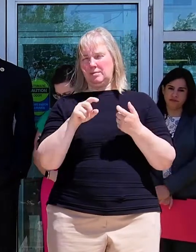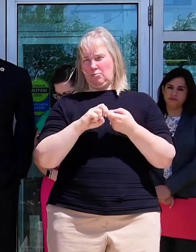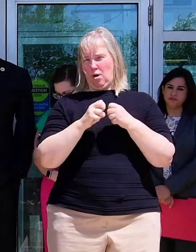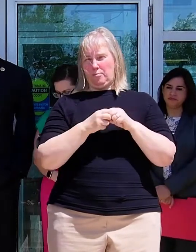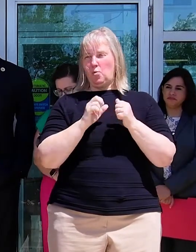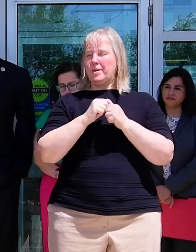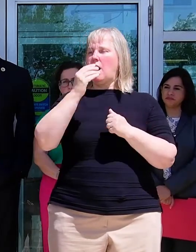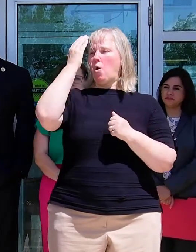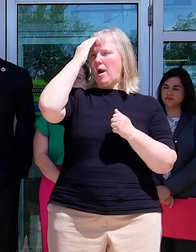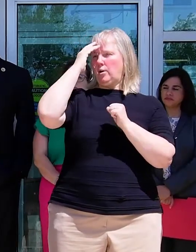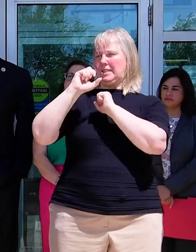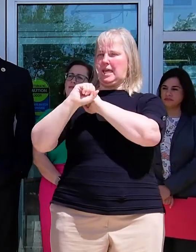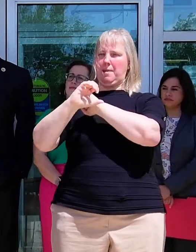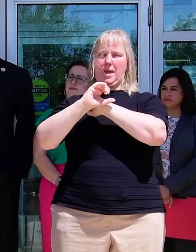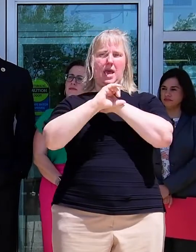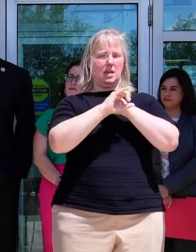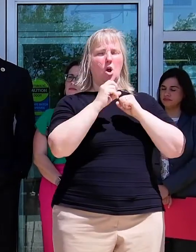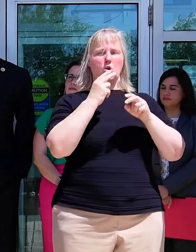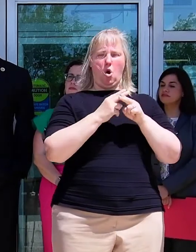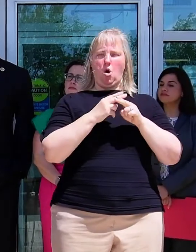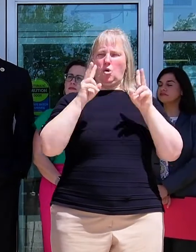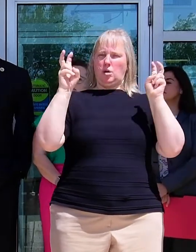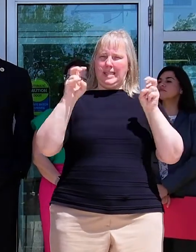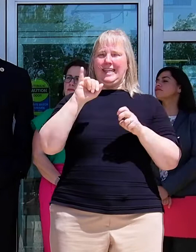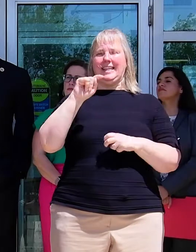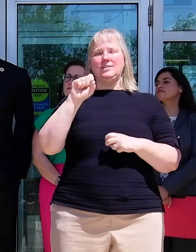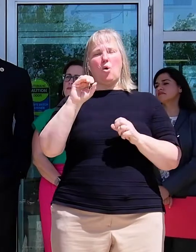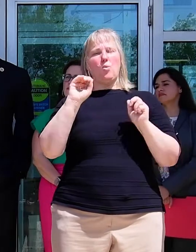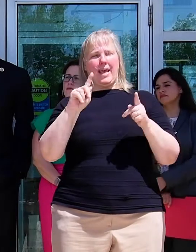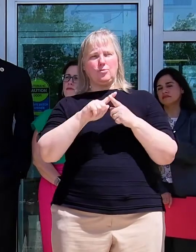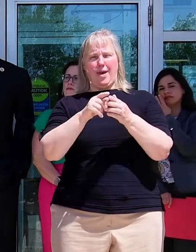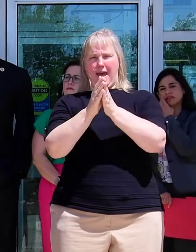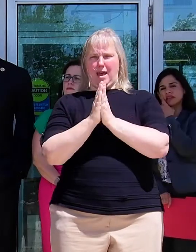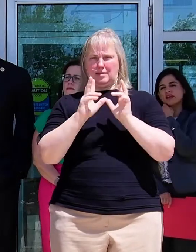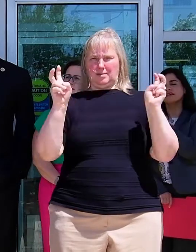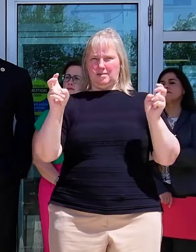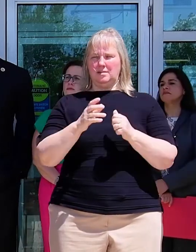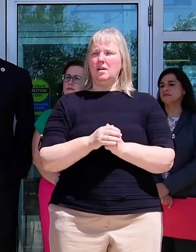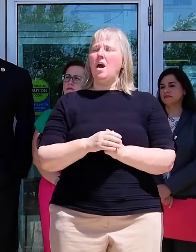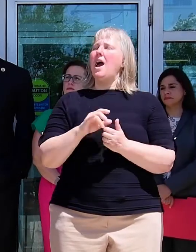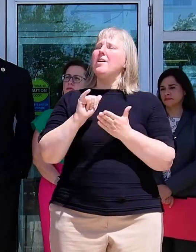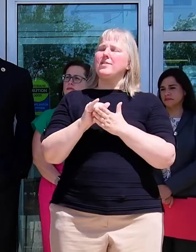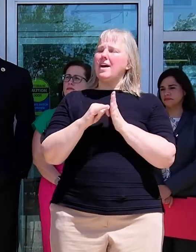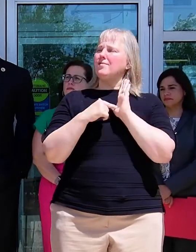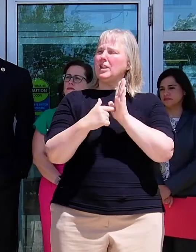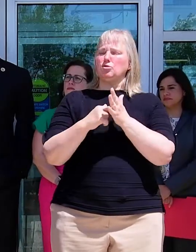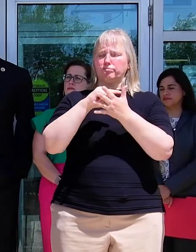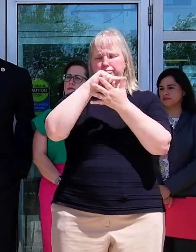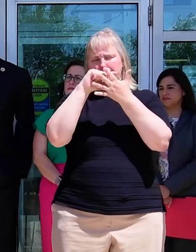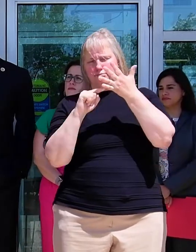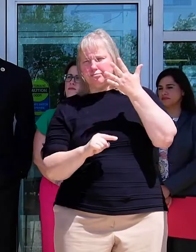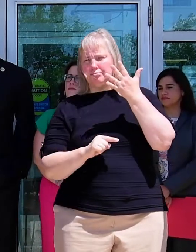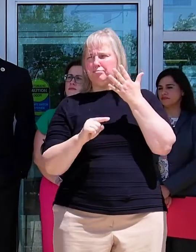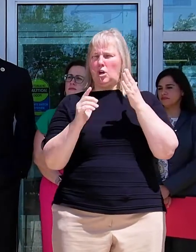awareness campaign called It's Okay to Ask, which featured a broad range of